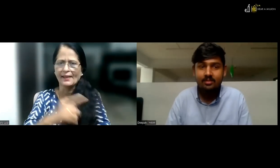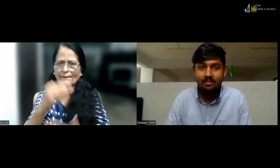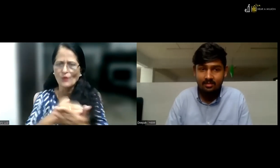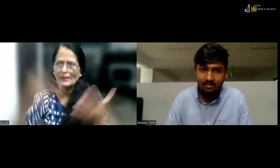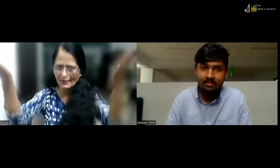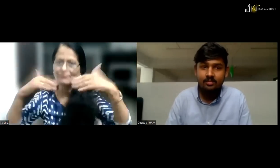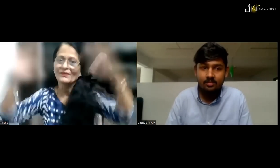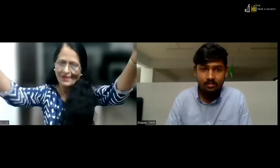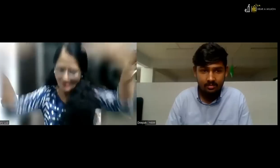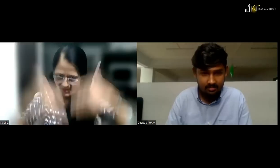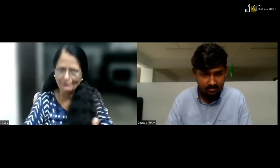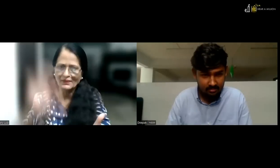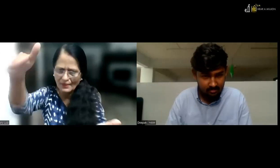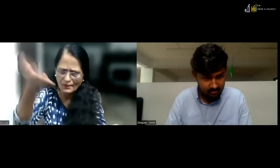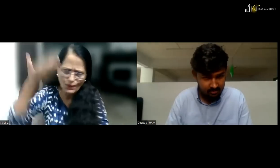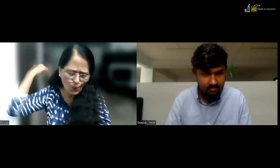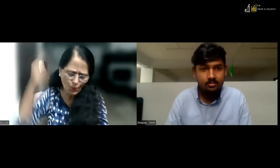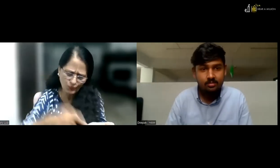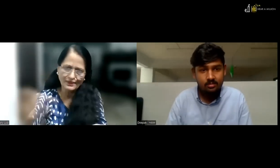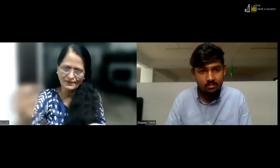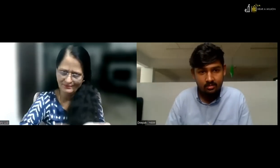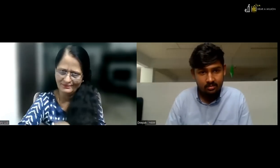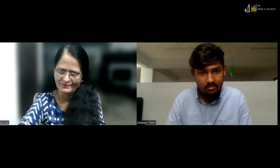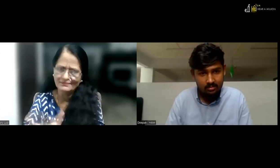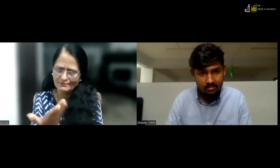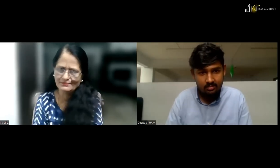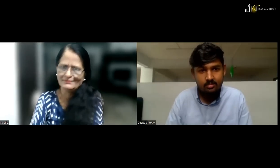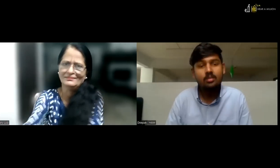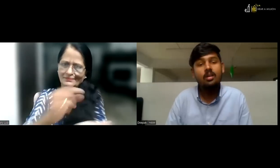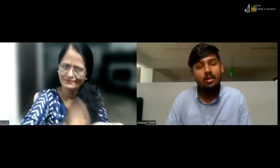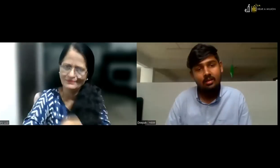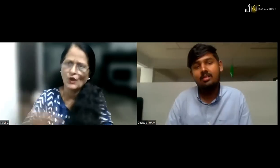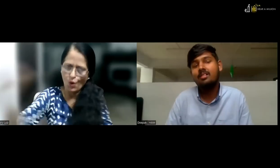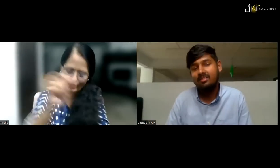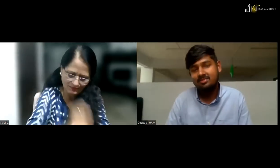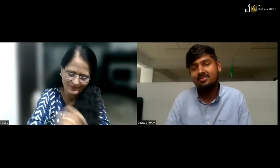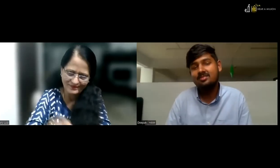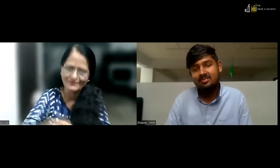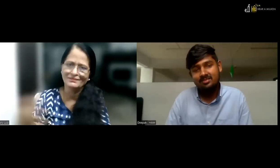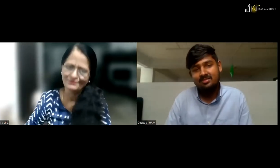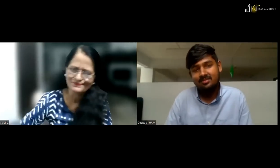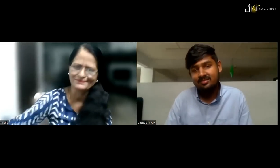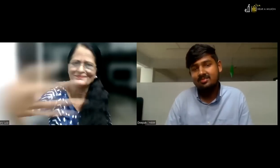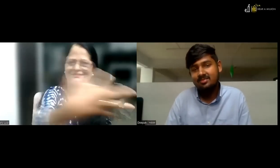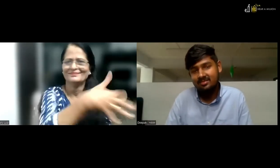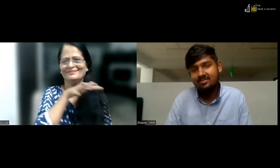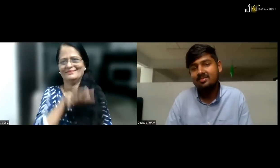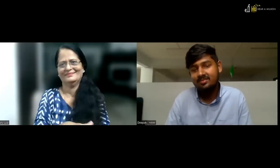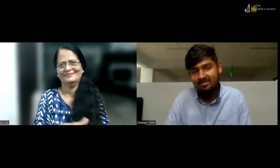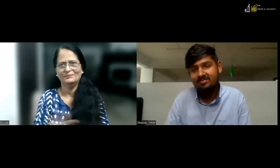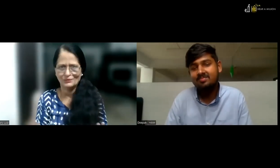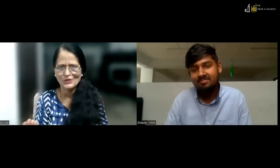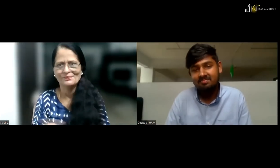and we just bring all the associations people together, and who were connected with us, and we made everyone